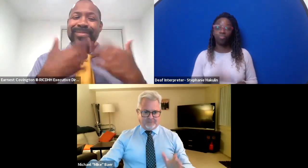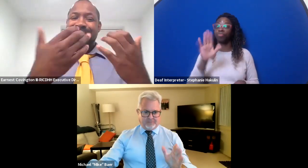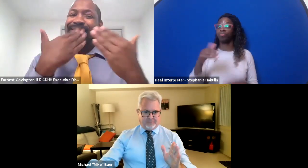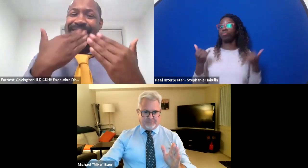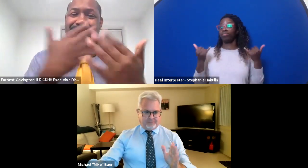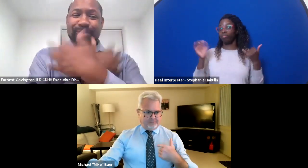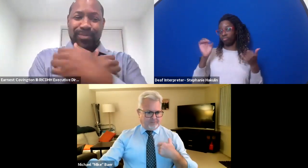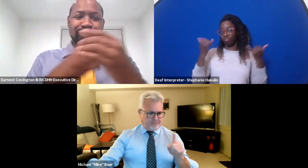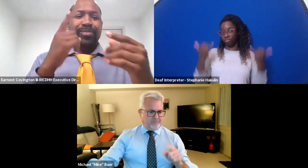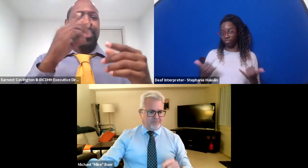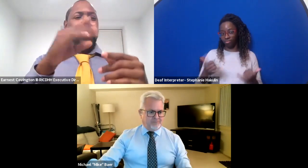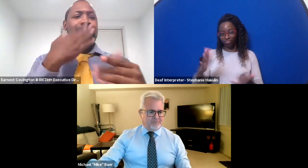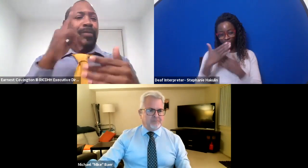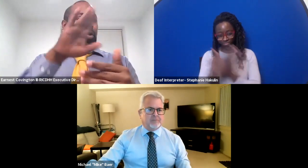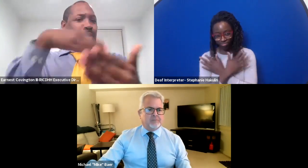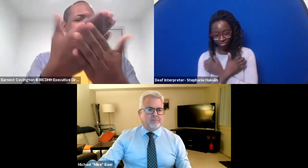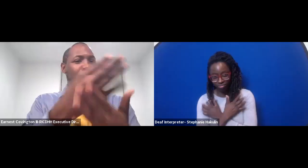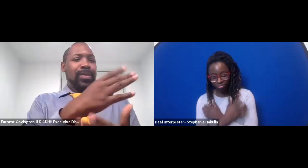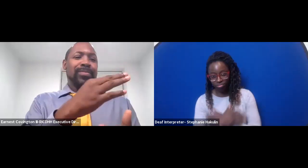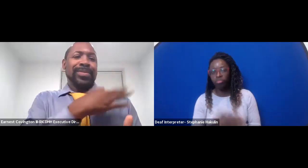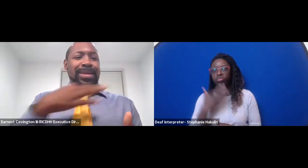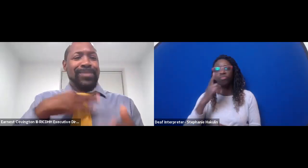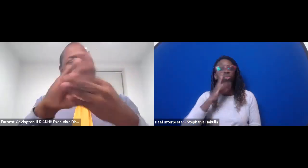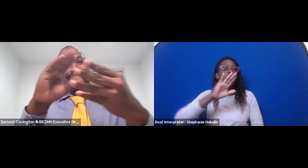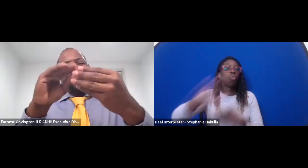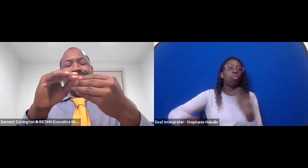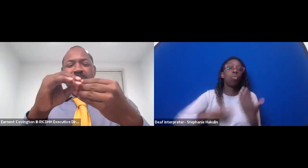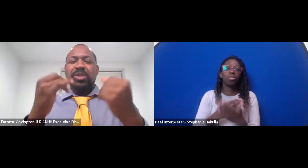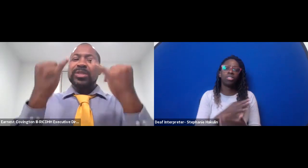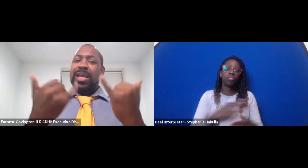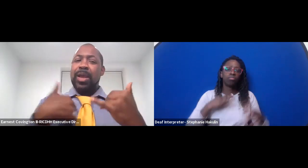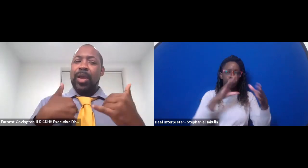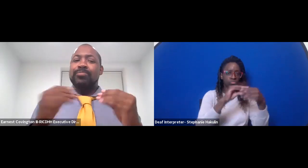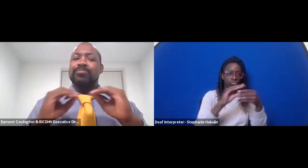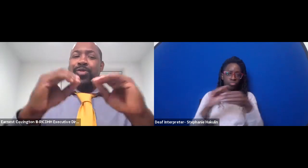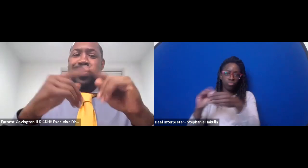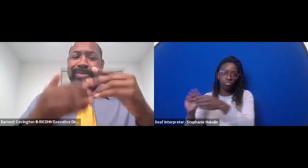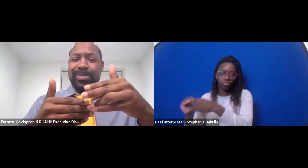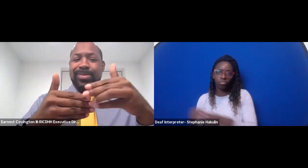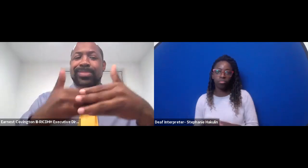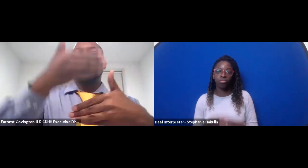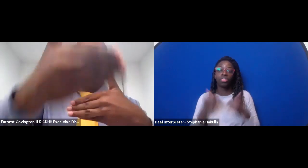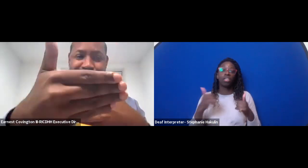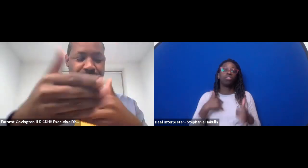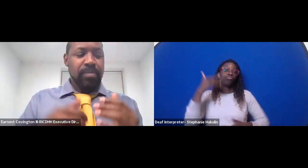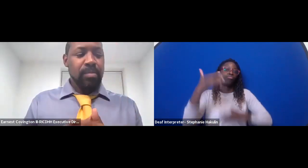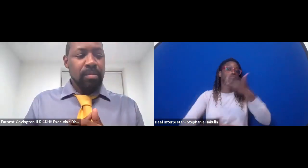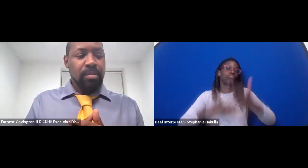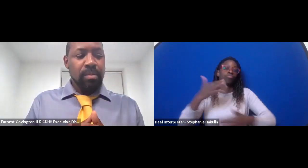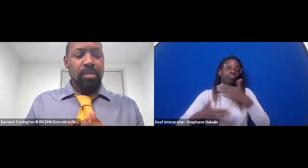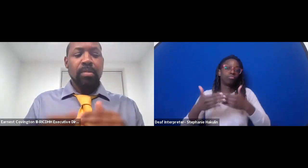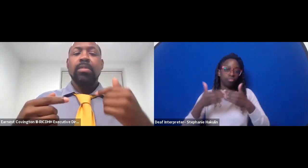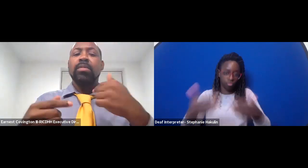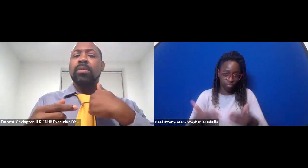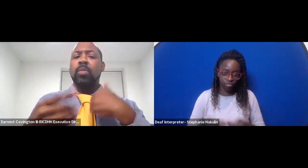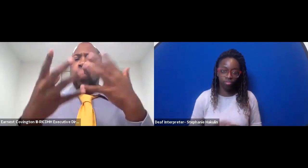be here, Ernest. Okay, so again, thanks, Michael. And it's great to hear from our staff. And now I'd